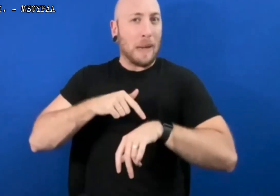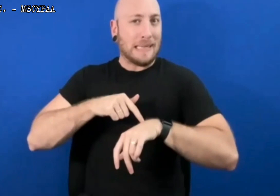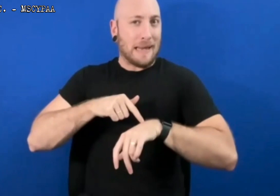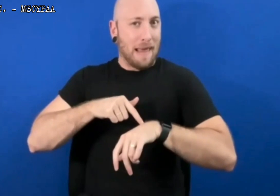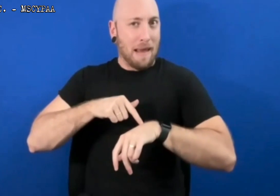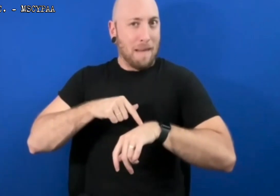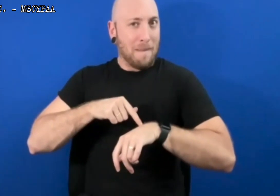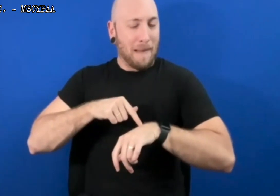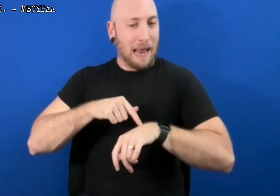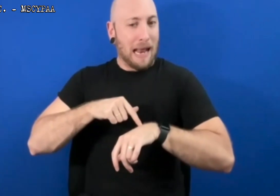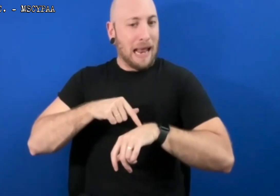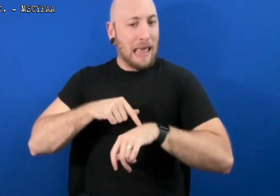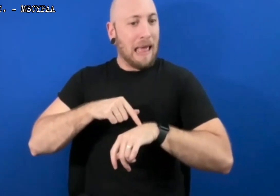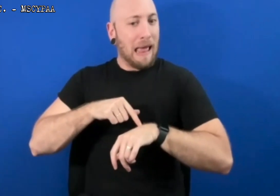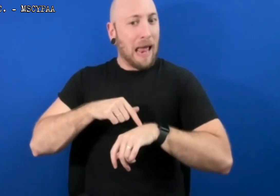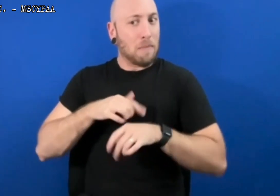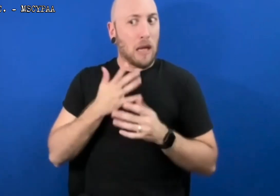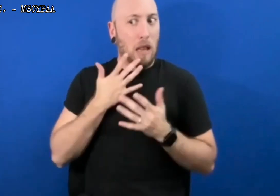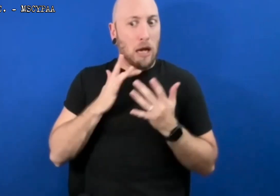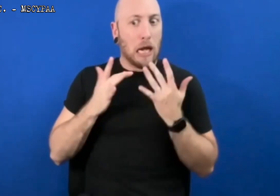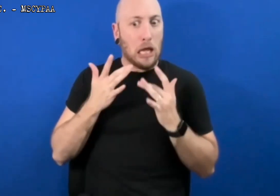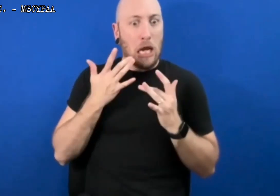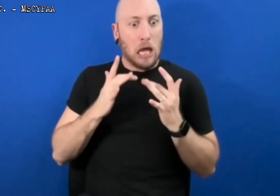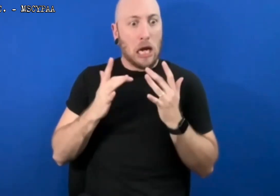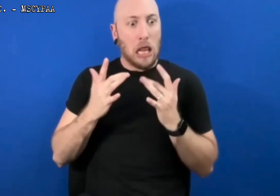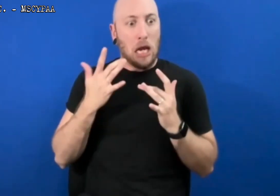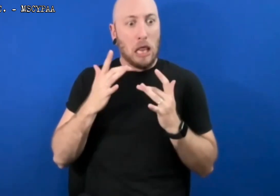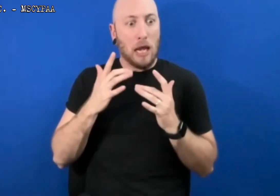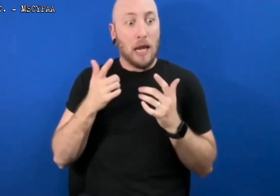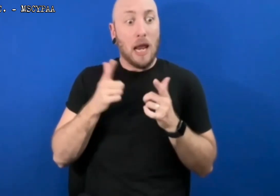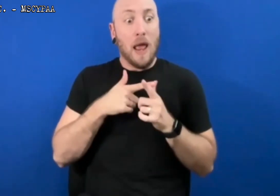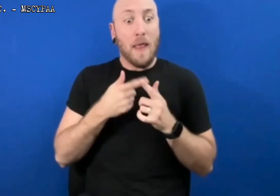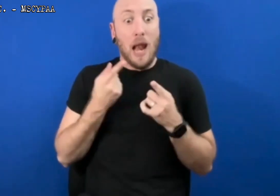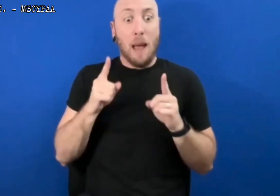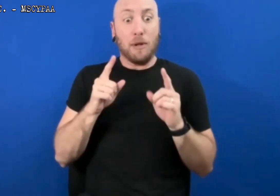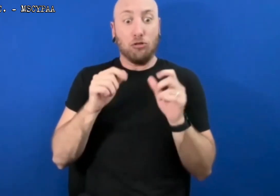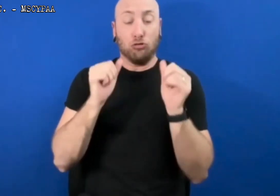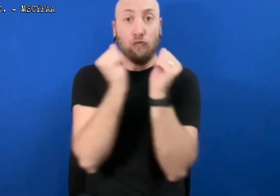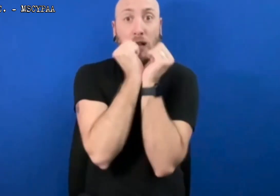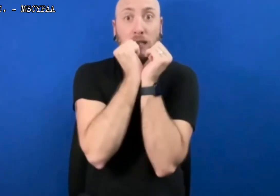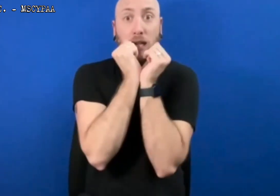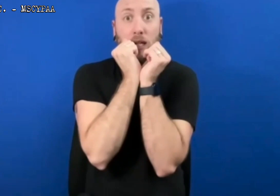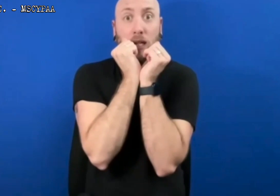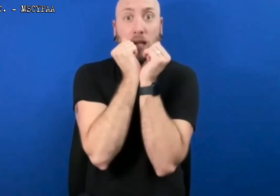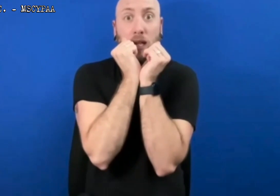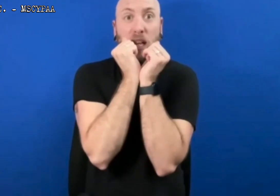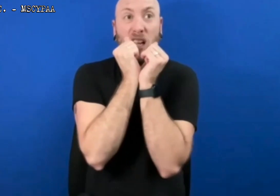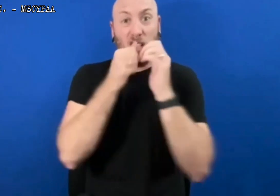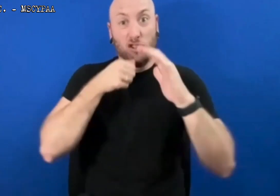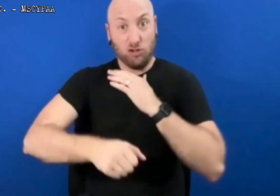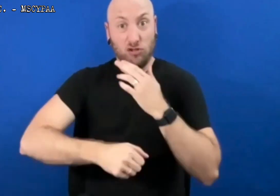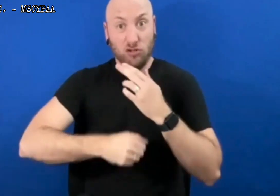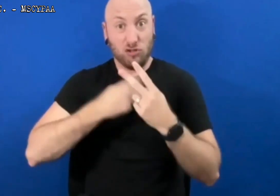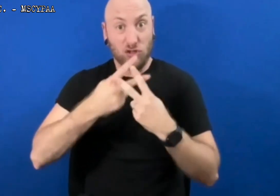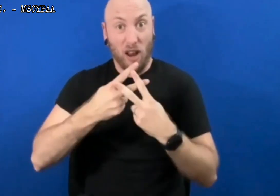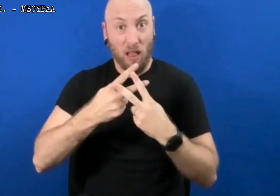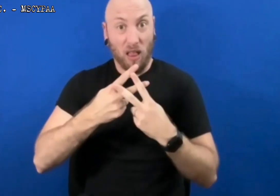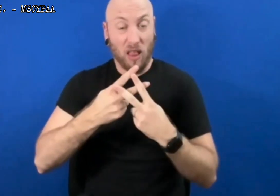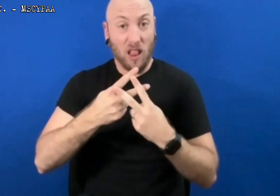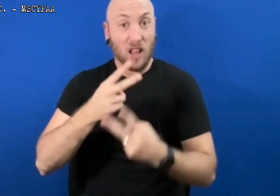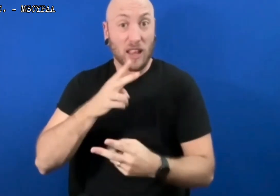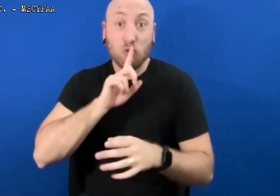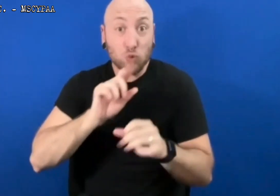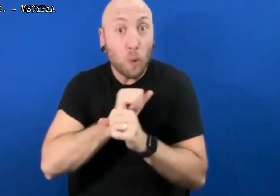getting arrested. And I remember my dad picked me up from jail. I went to actual jail, not a holding,